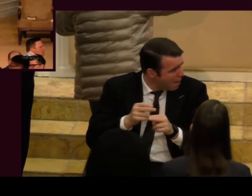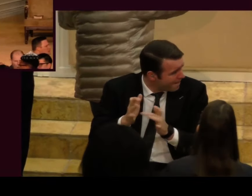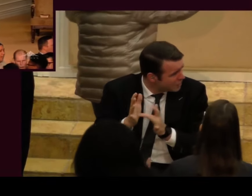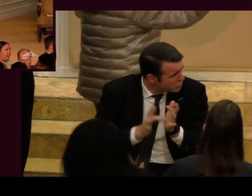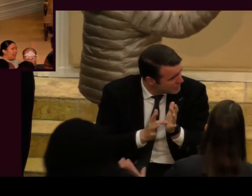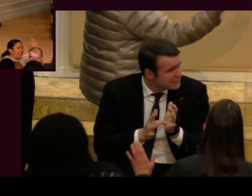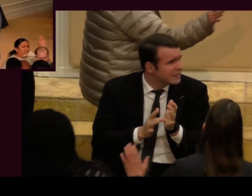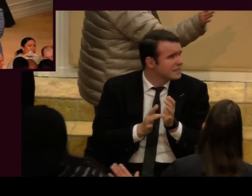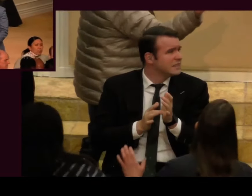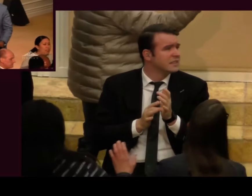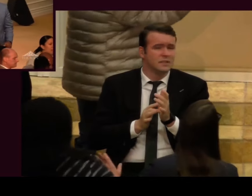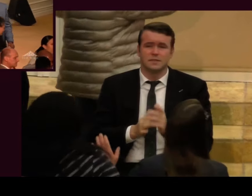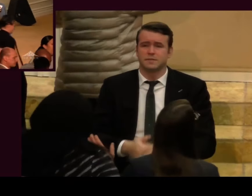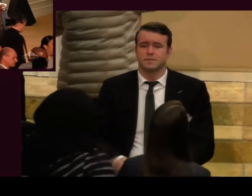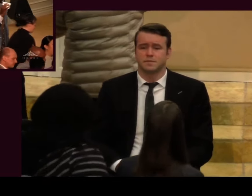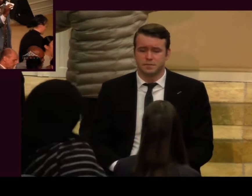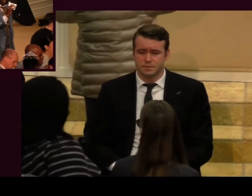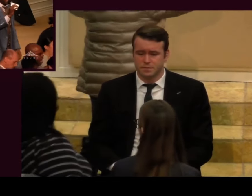of Jesus.